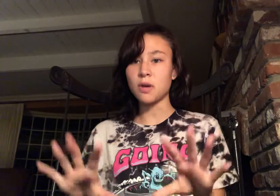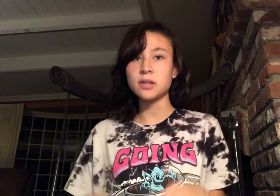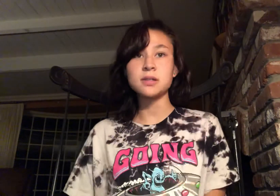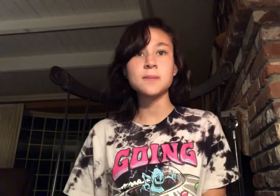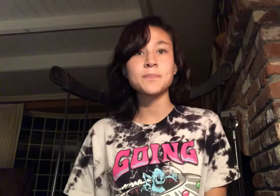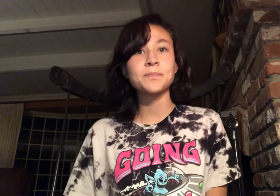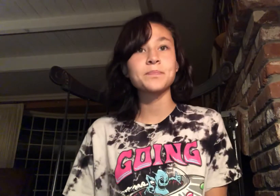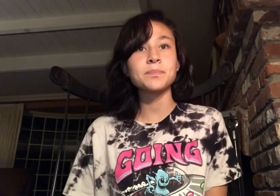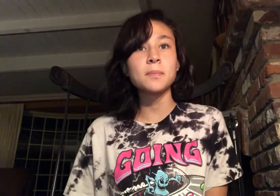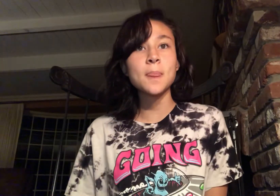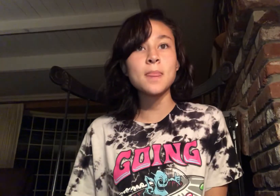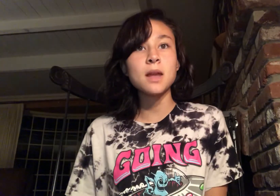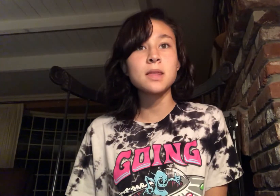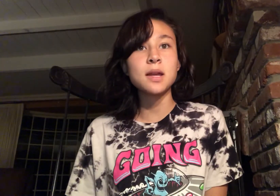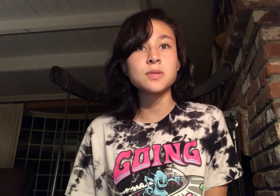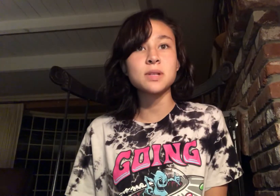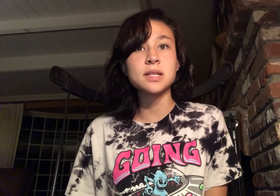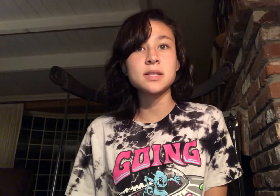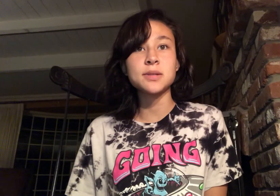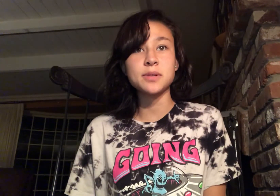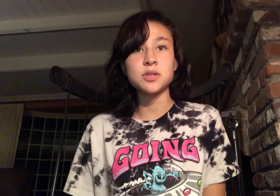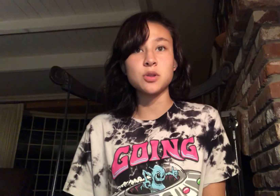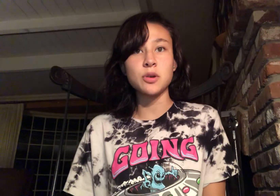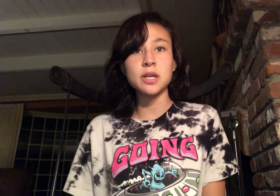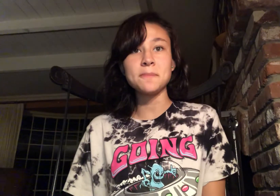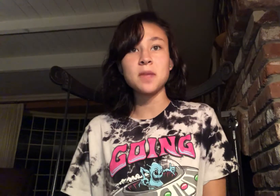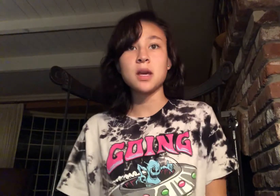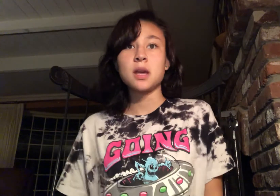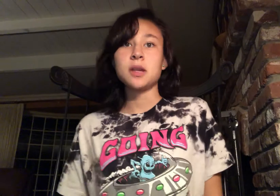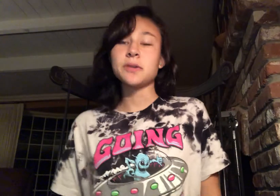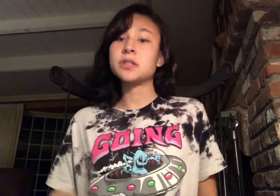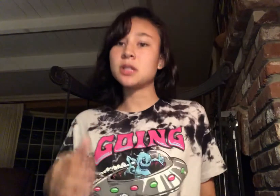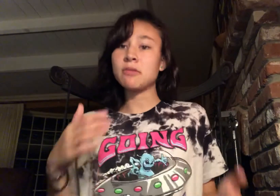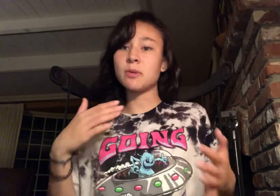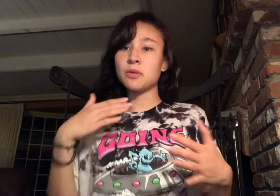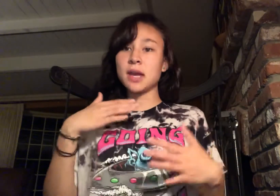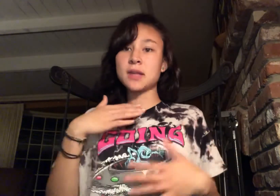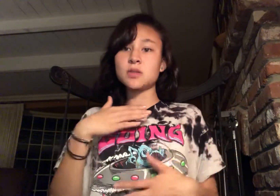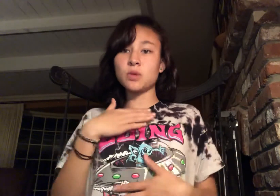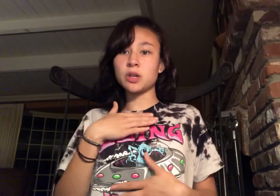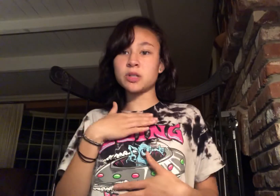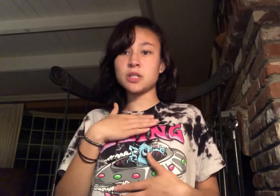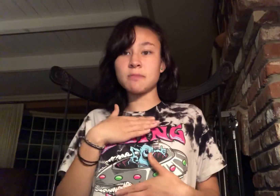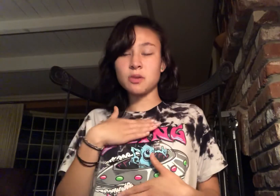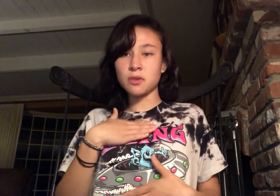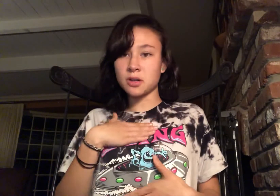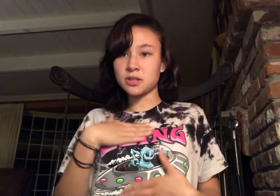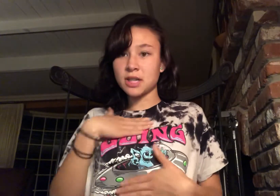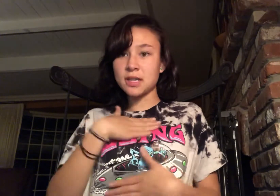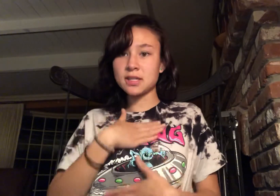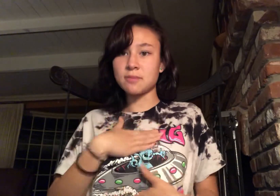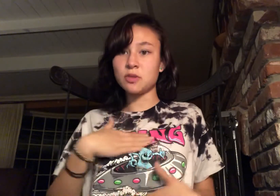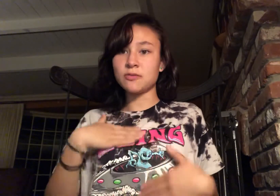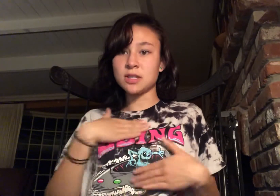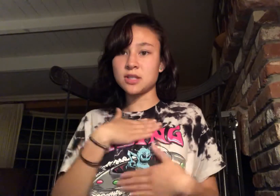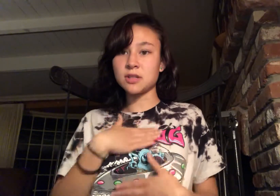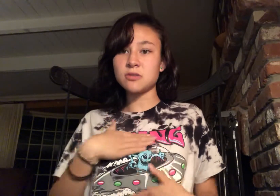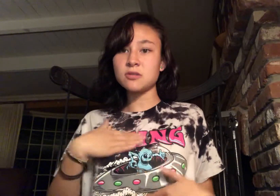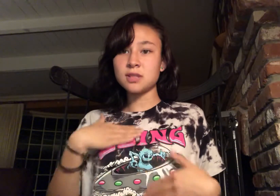want. Next one is to enjoy. You're going to have both hands, one on your stomach, one on your chest, and move it in circles. This